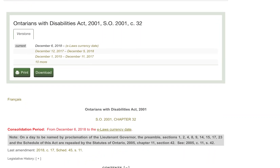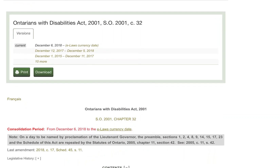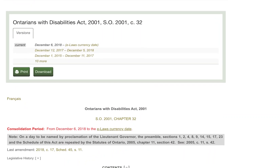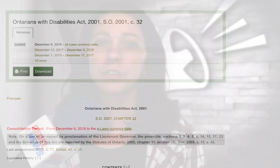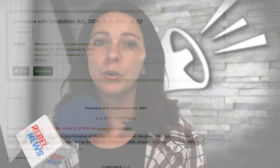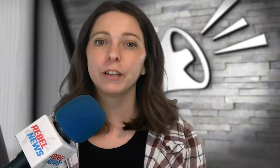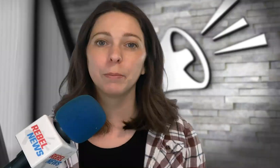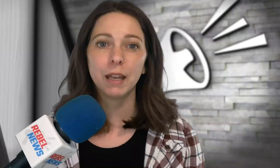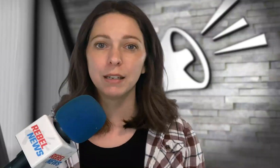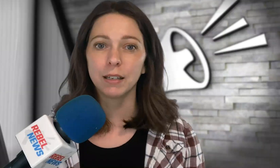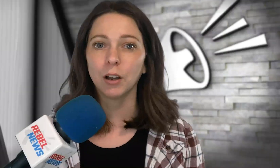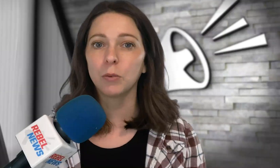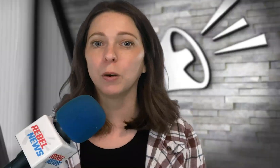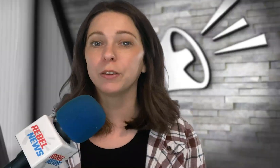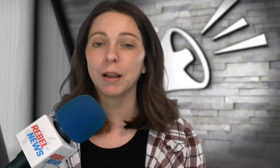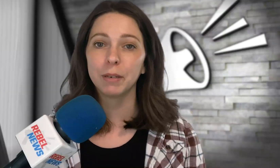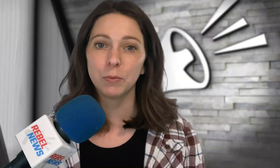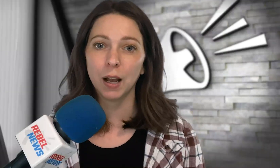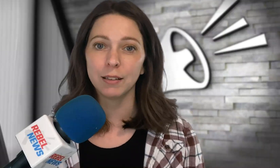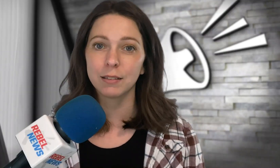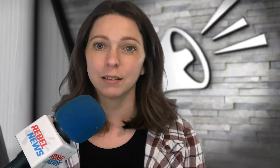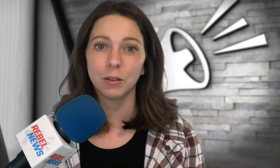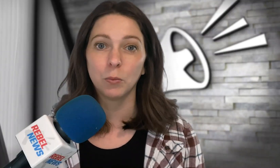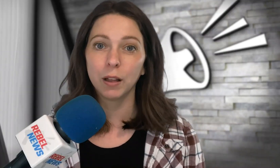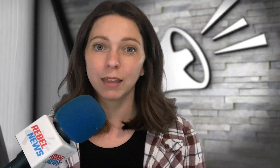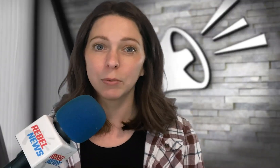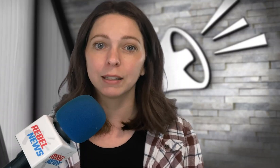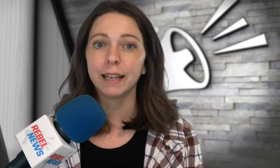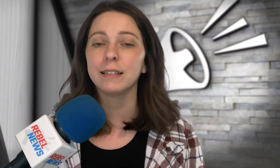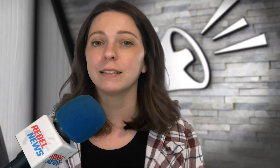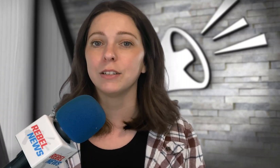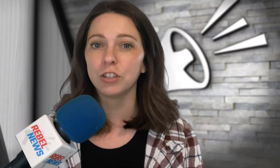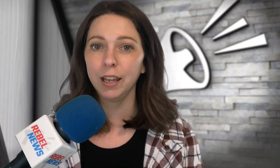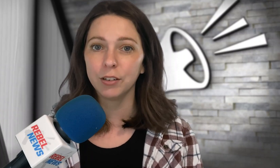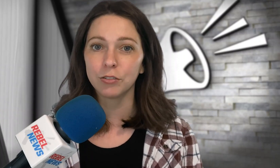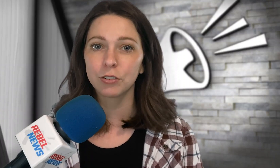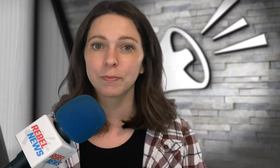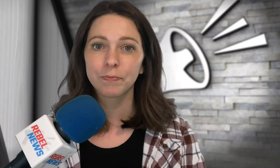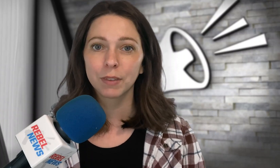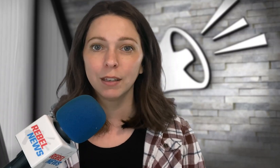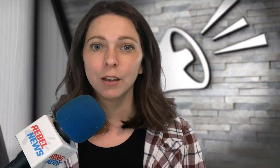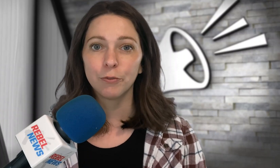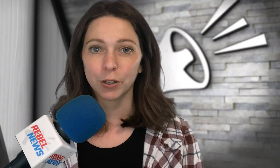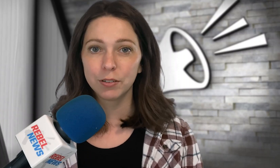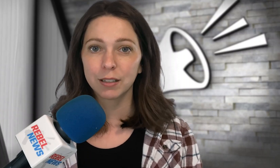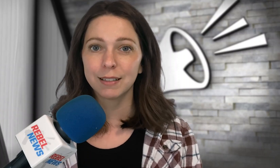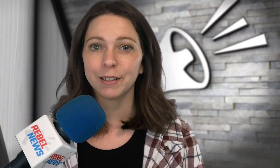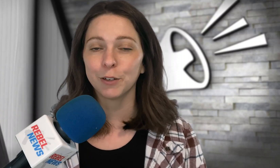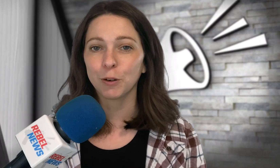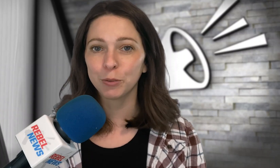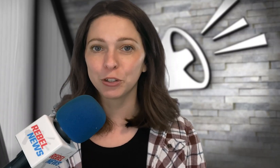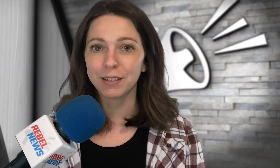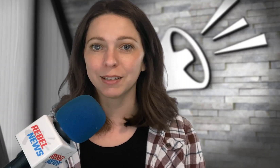wanted to know their opinion on what the remedy was, what they would like to see changed. First, let's hear it from Patrizio.